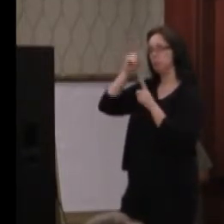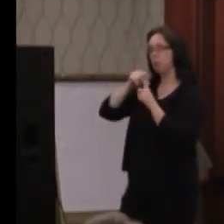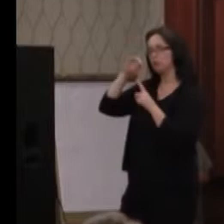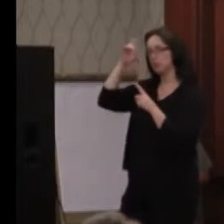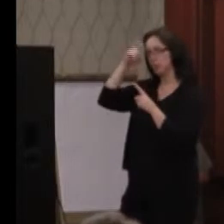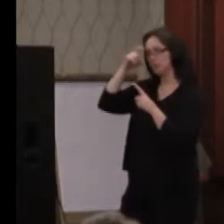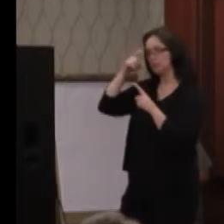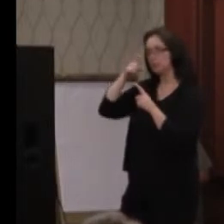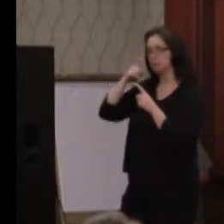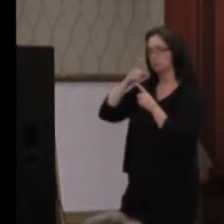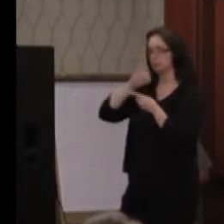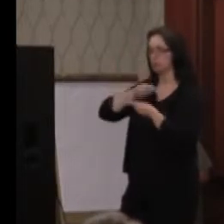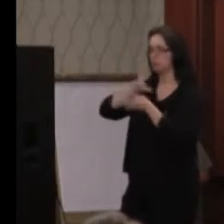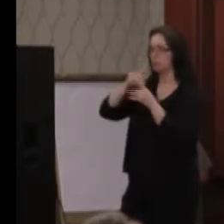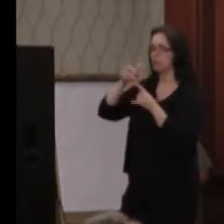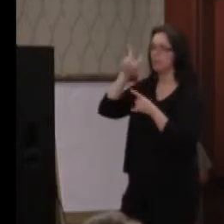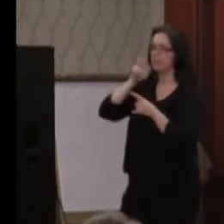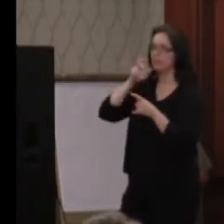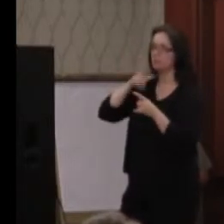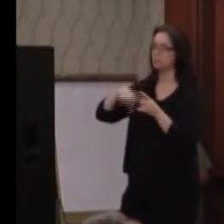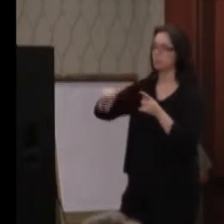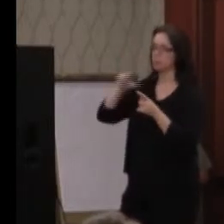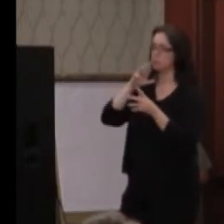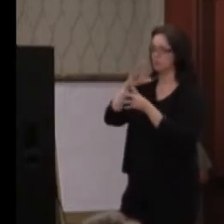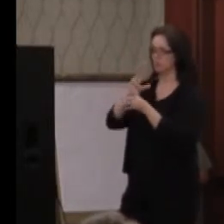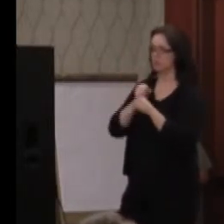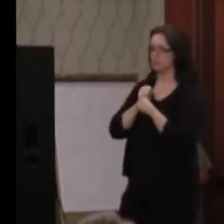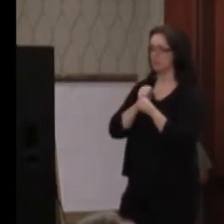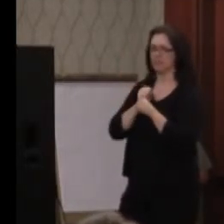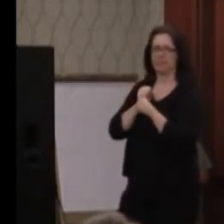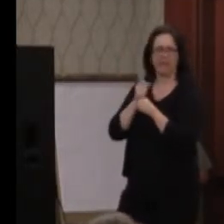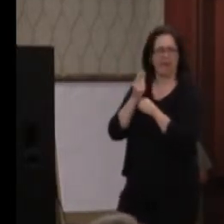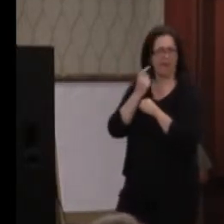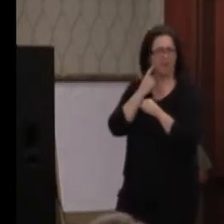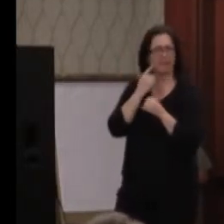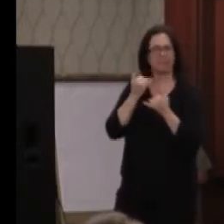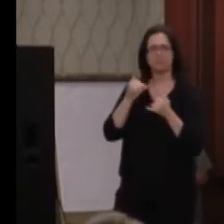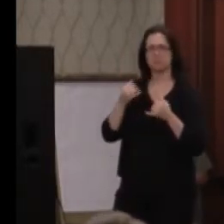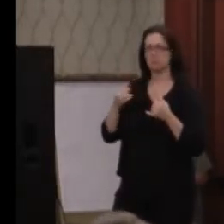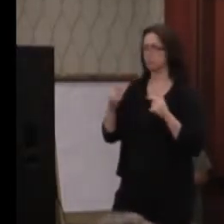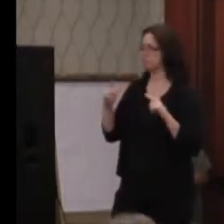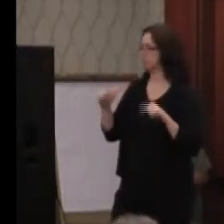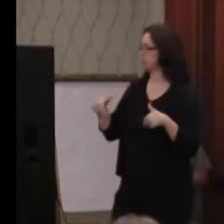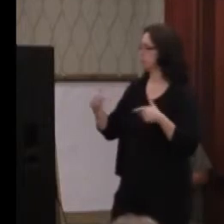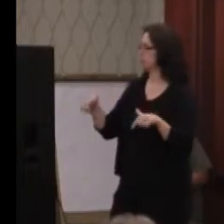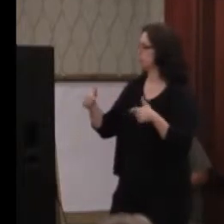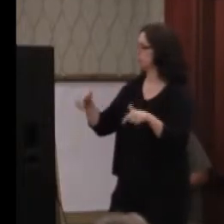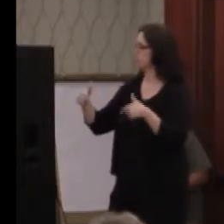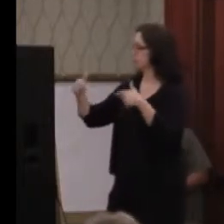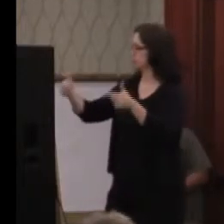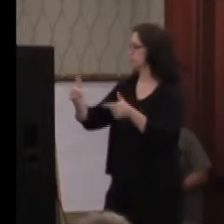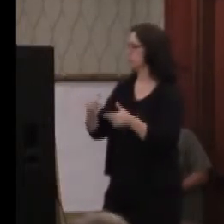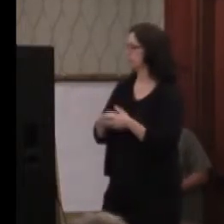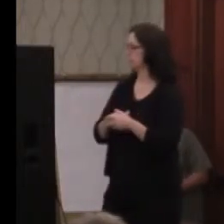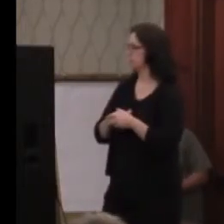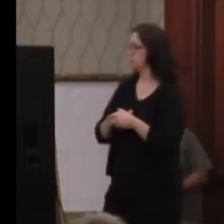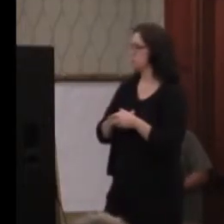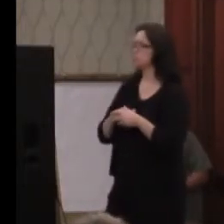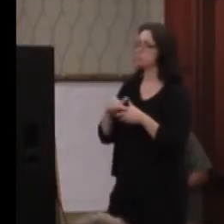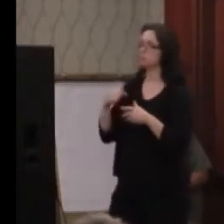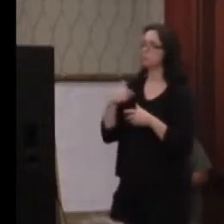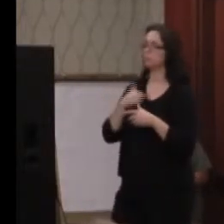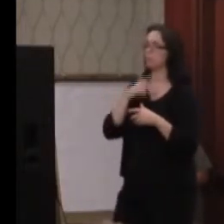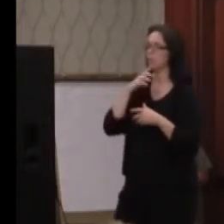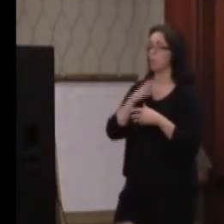listeners. You're going to receive this, I think they're going down the rows now, and we're